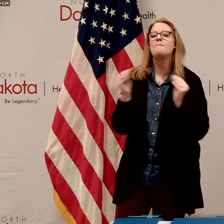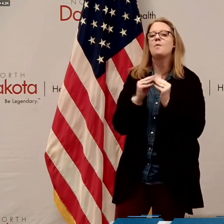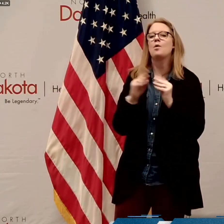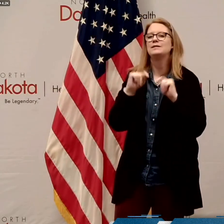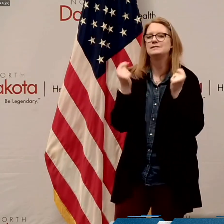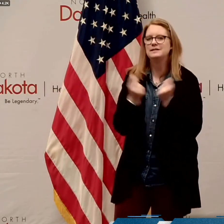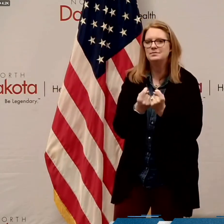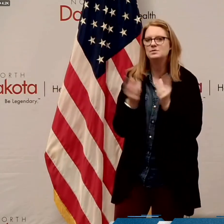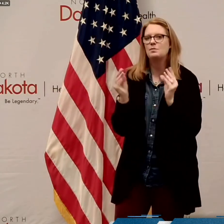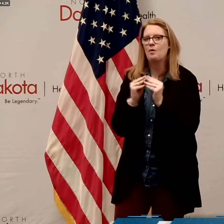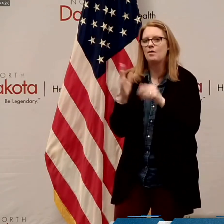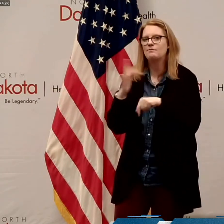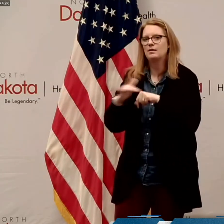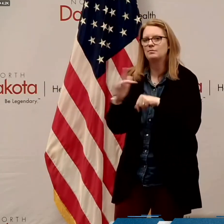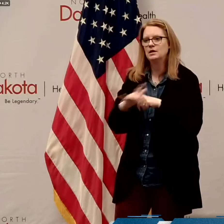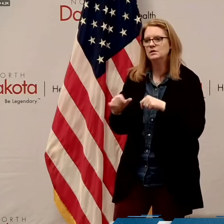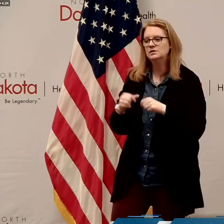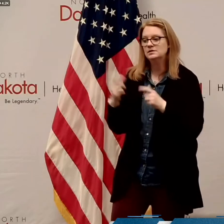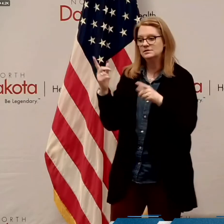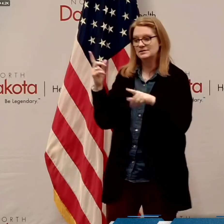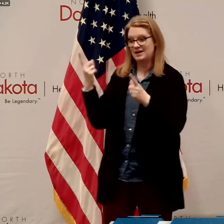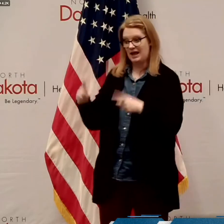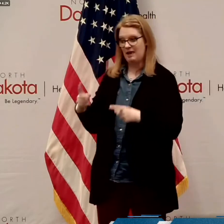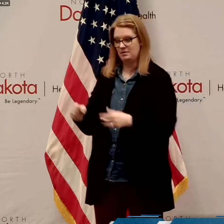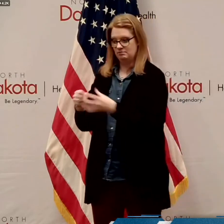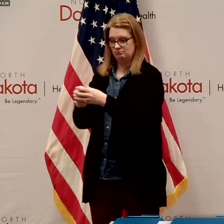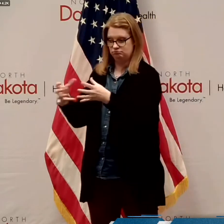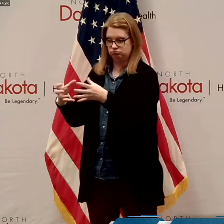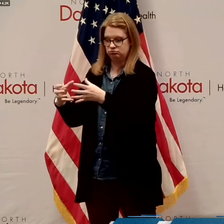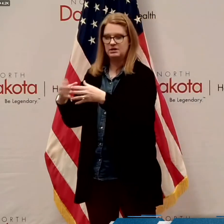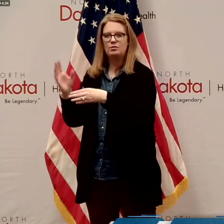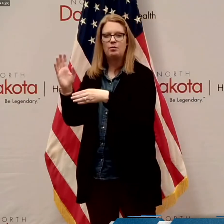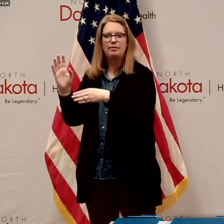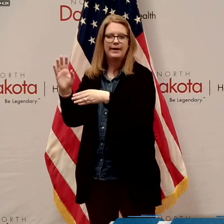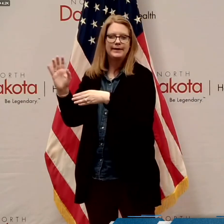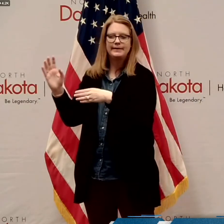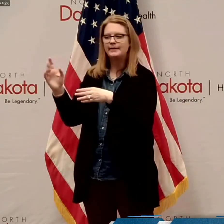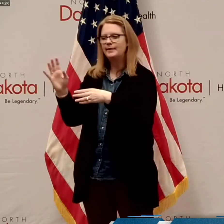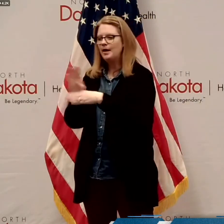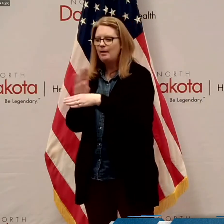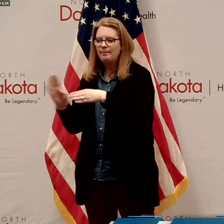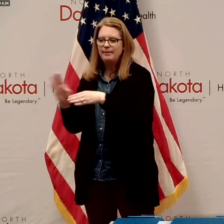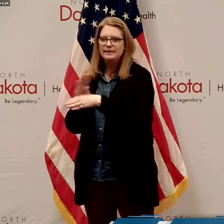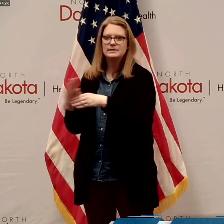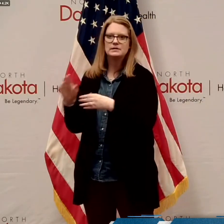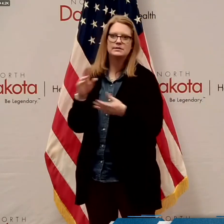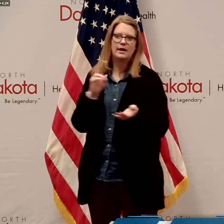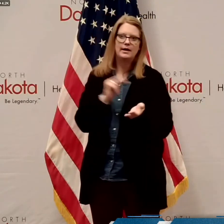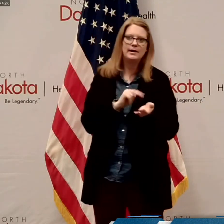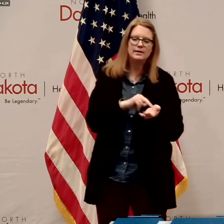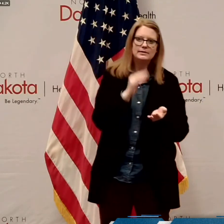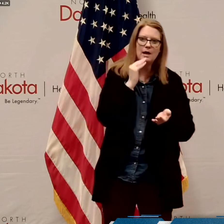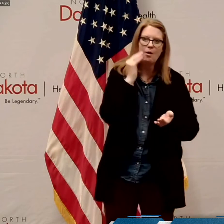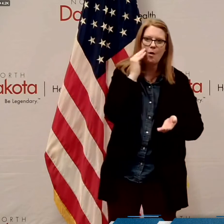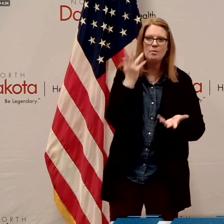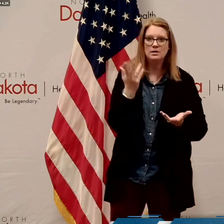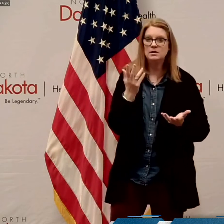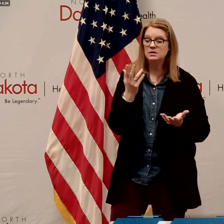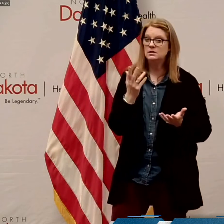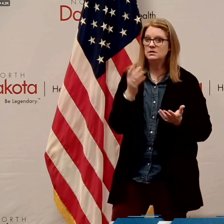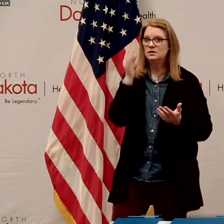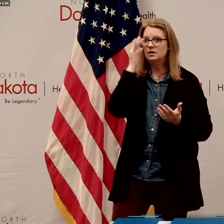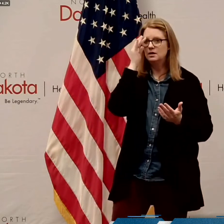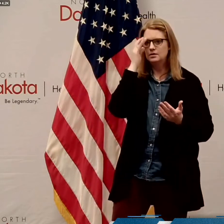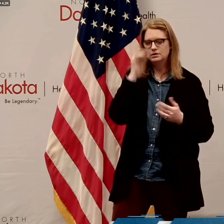this so that when we have breakouts, and whether it's in an industrial location or whether it's in a nursing home, because we've got some concerns. We've